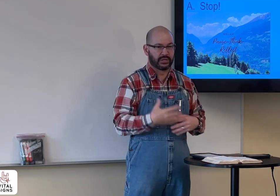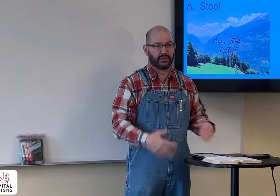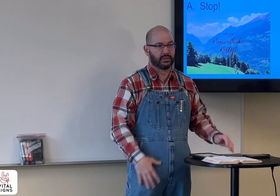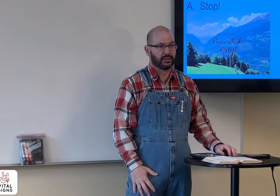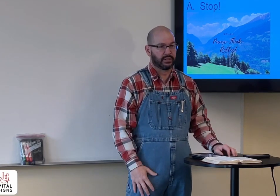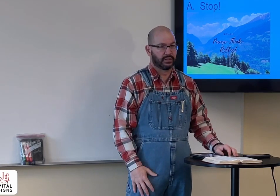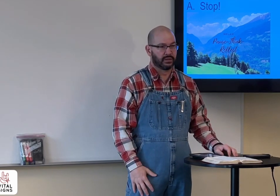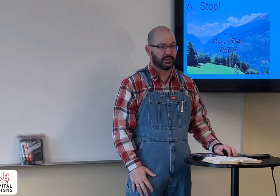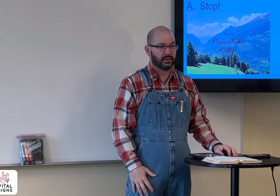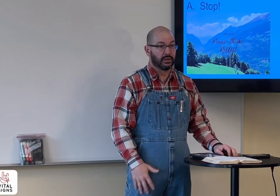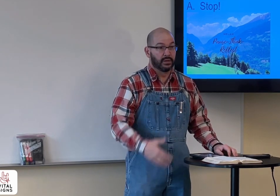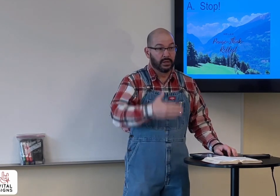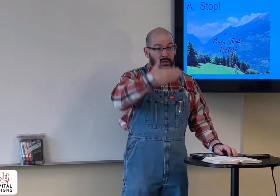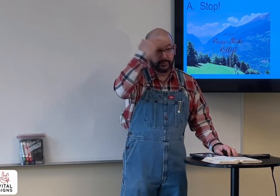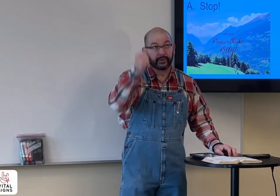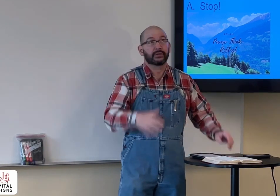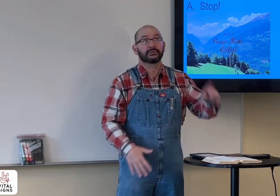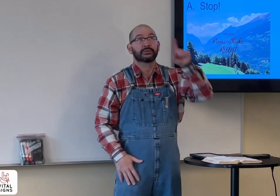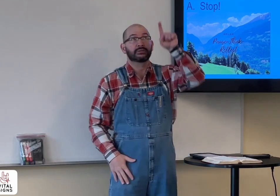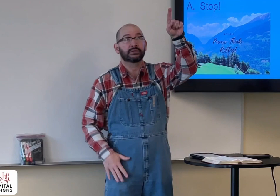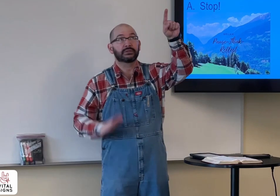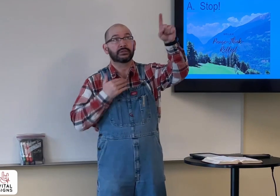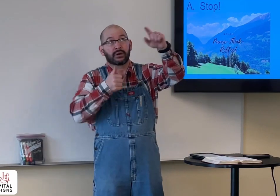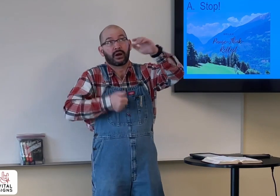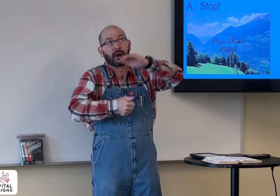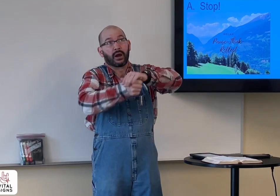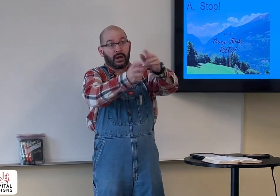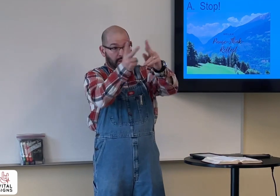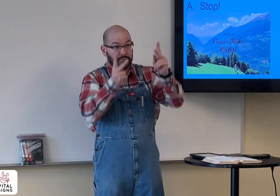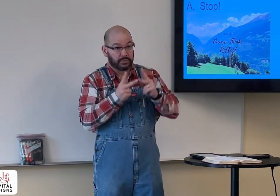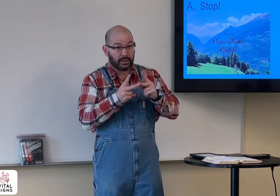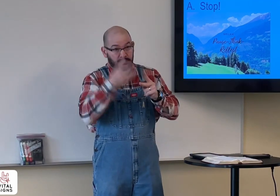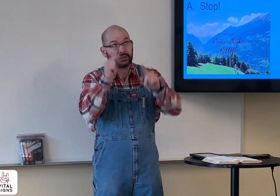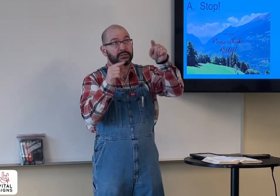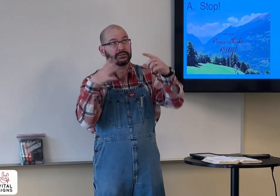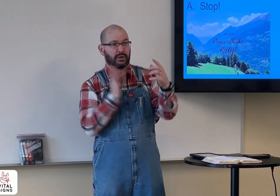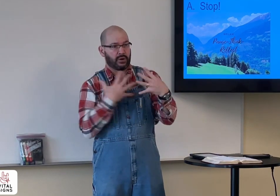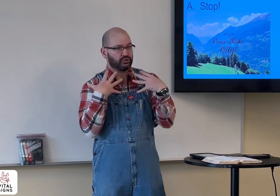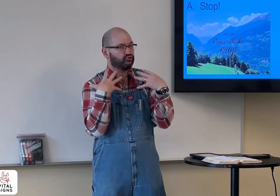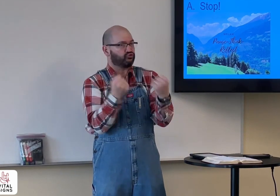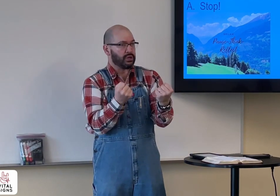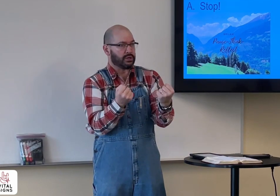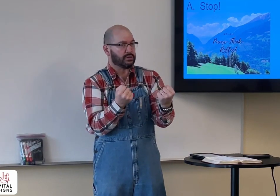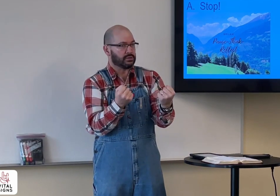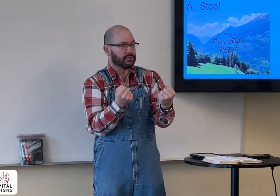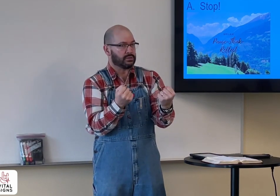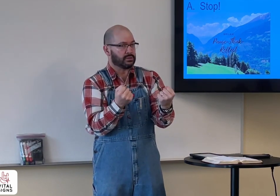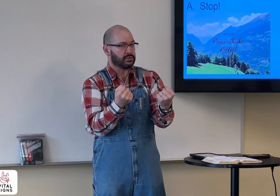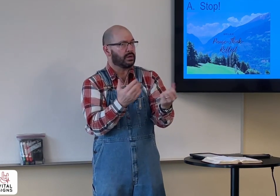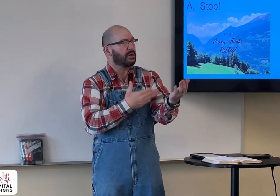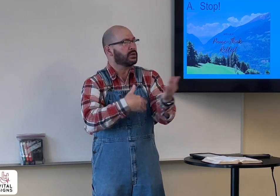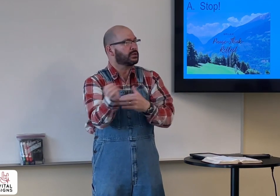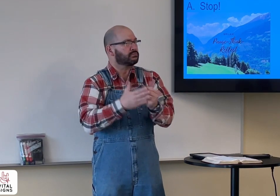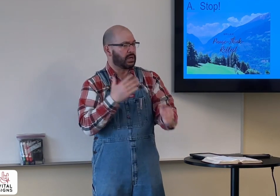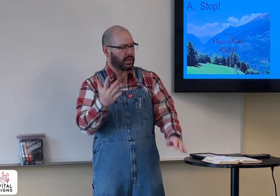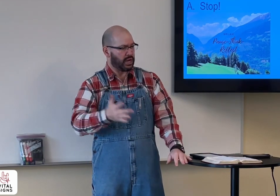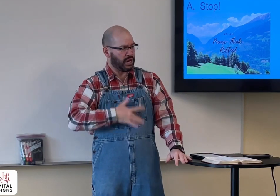we will not be afraid. Because he is our hiding place, he is our strength. It doesn't